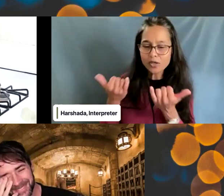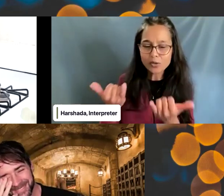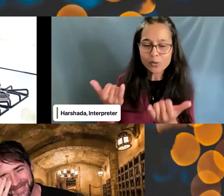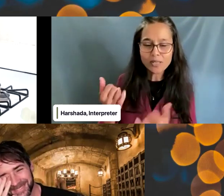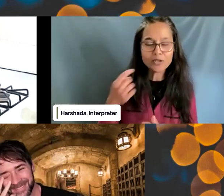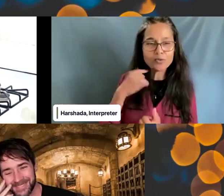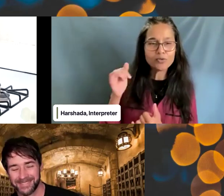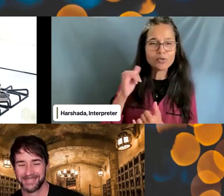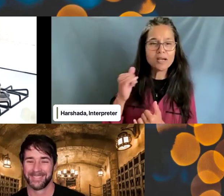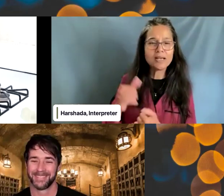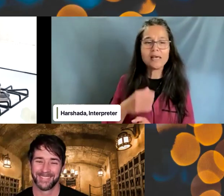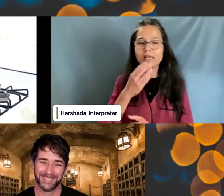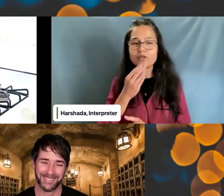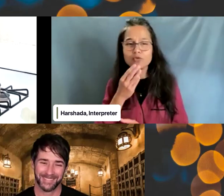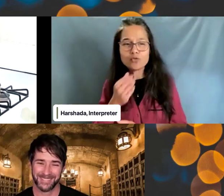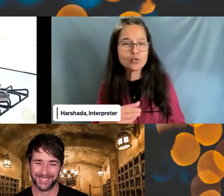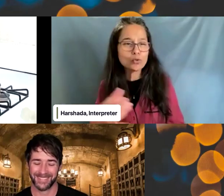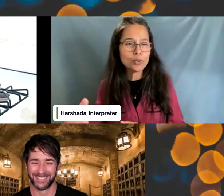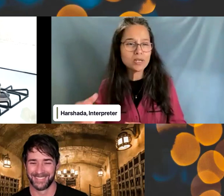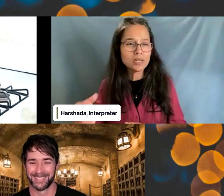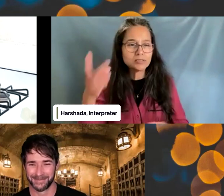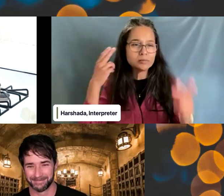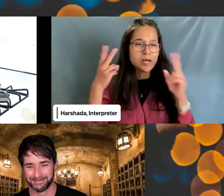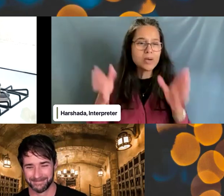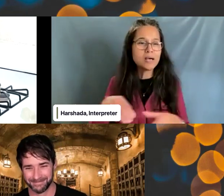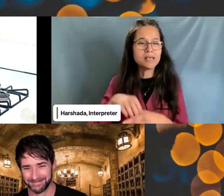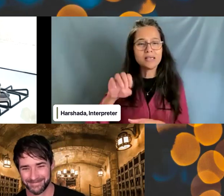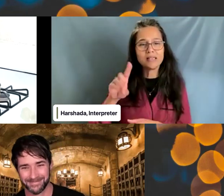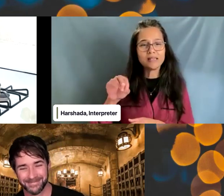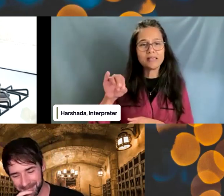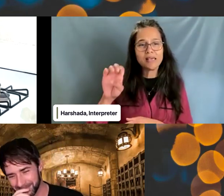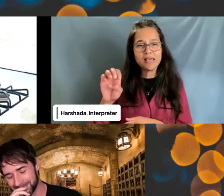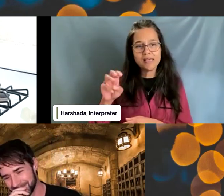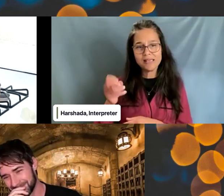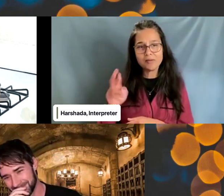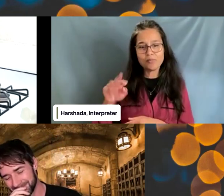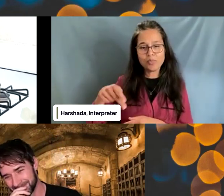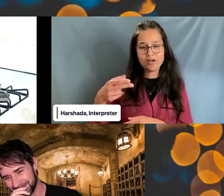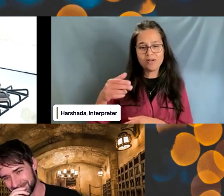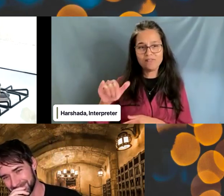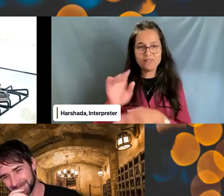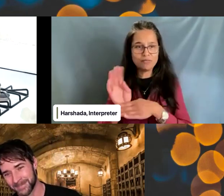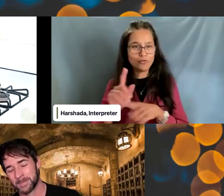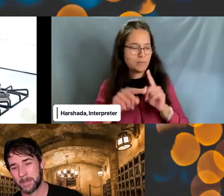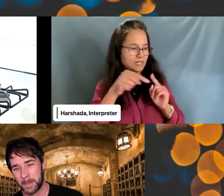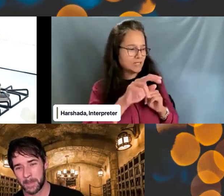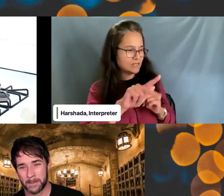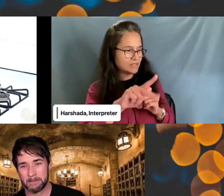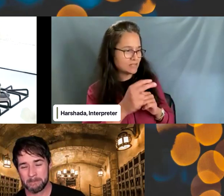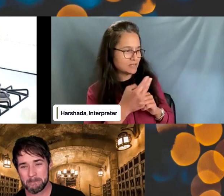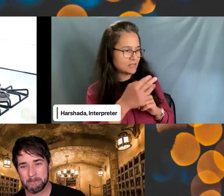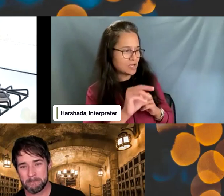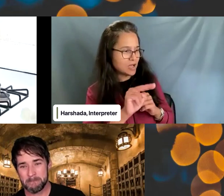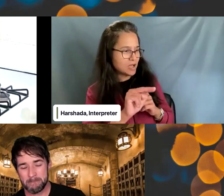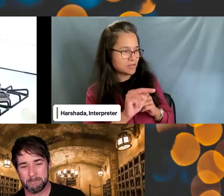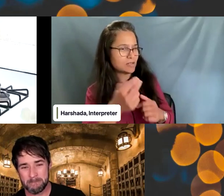like a Jewish barber in Eddie Murphy's movie. But this is Con, you see? Oh, welcome, love. Welcome. I'm